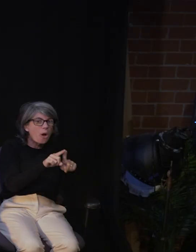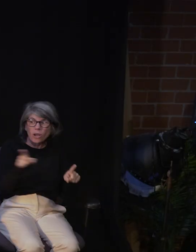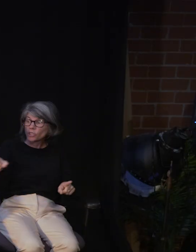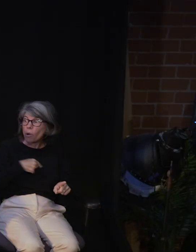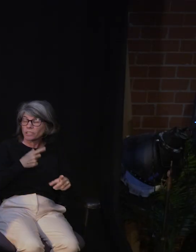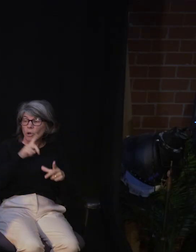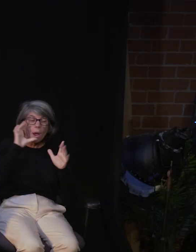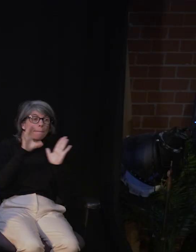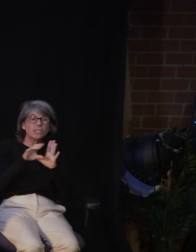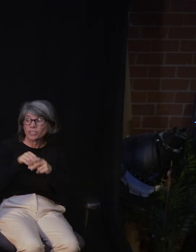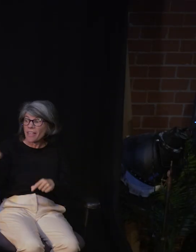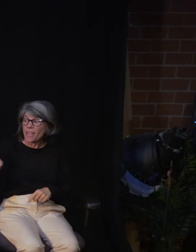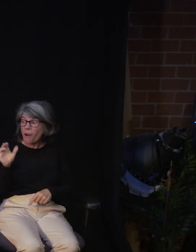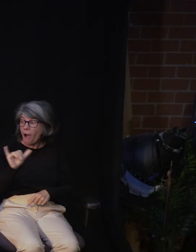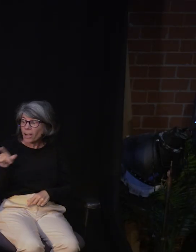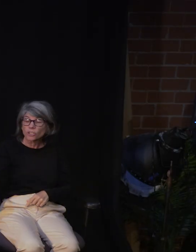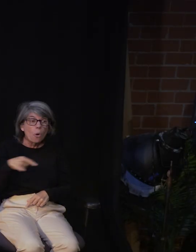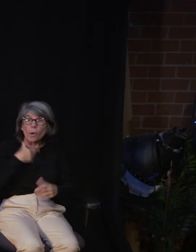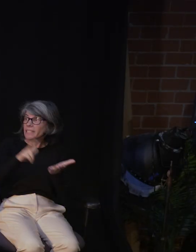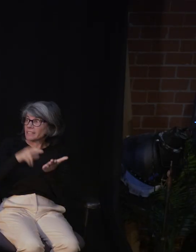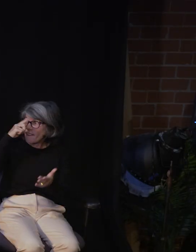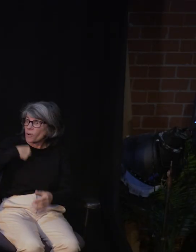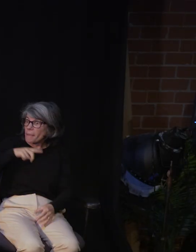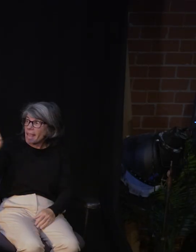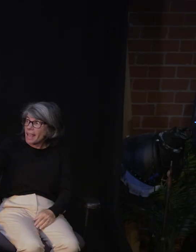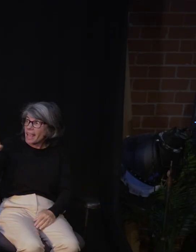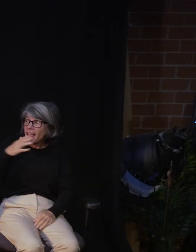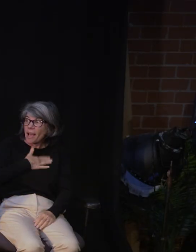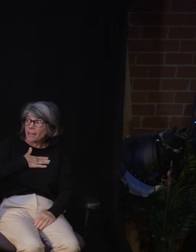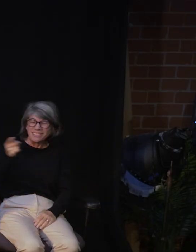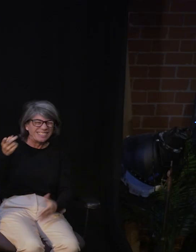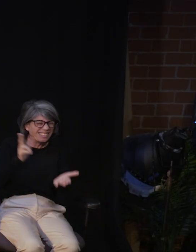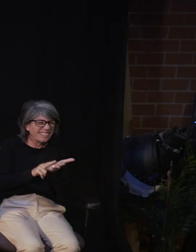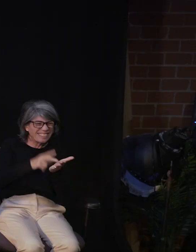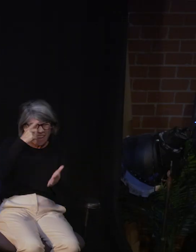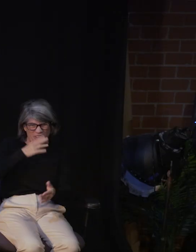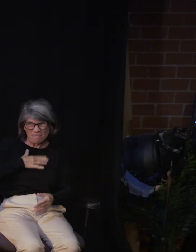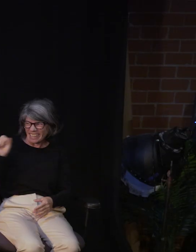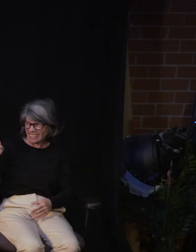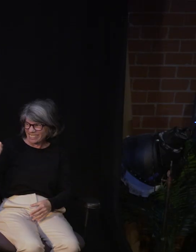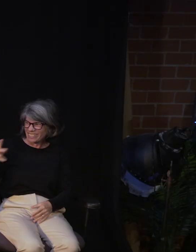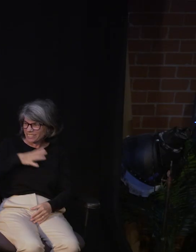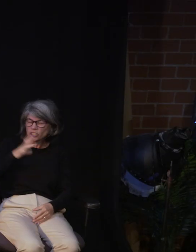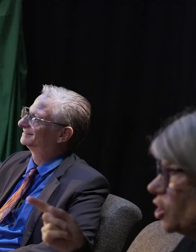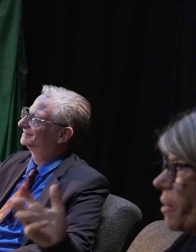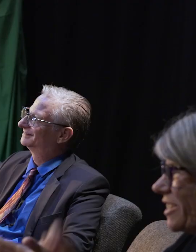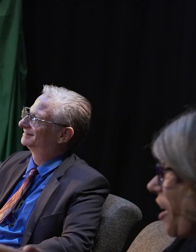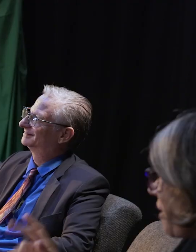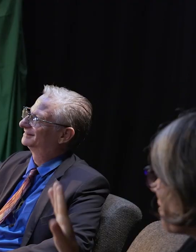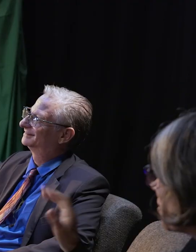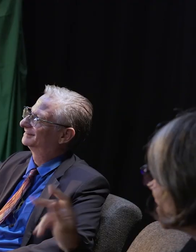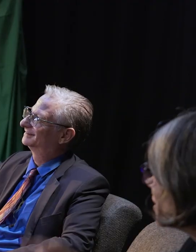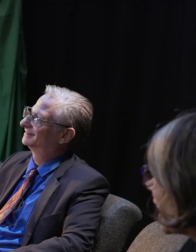her picture's in there, yeah. Okay. Will you sign it? You want to sign it? Yes. Can I ask you a